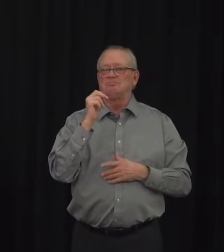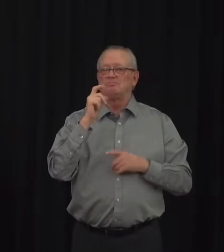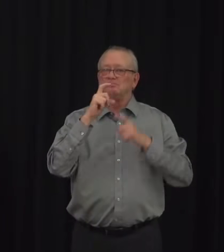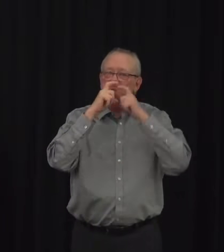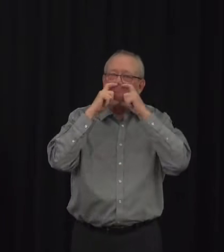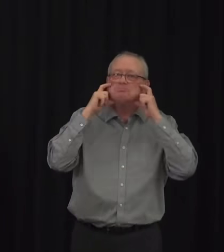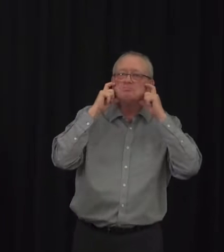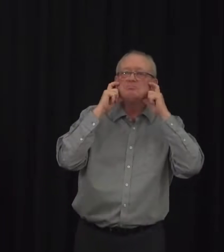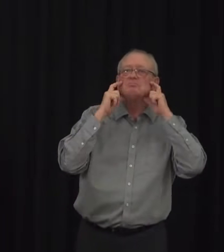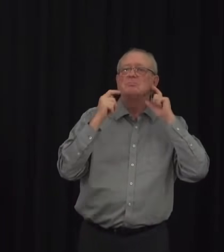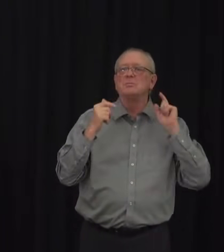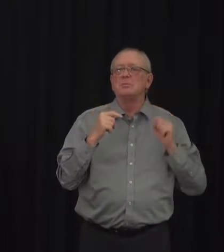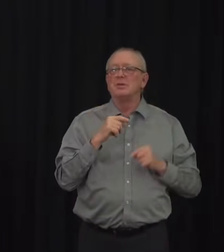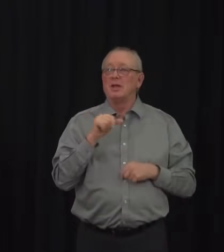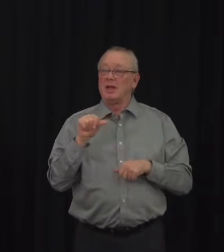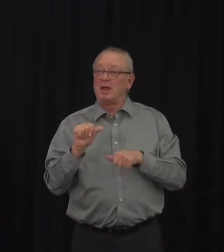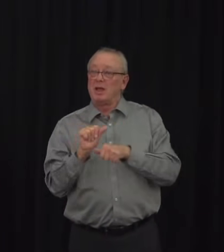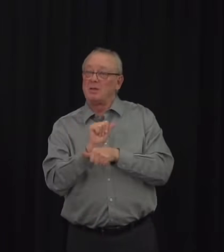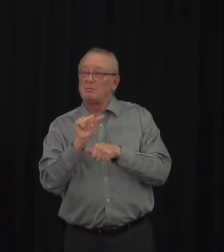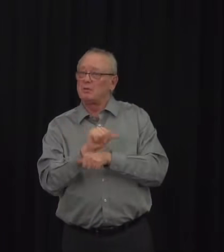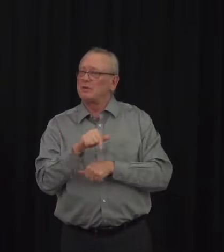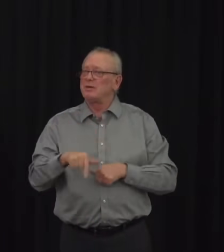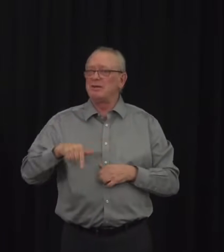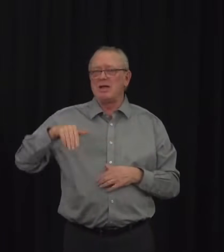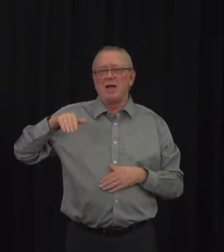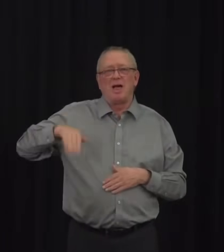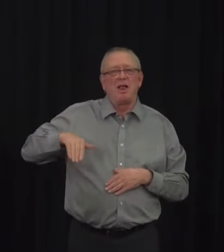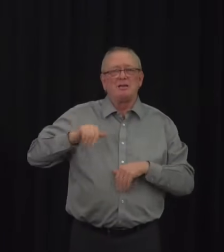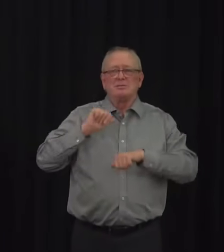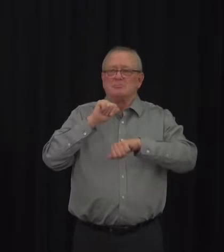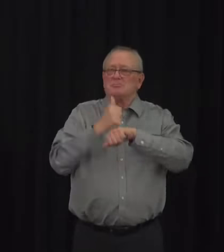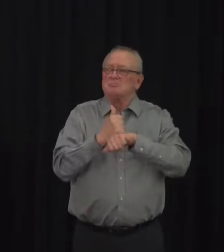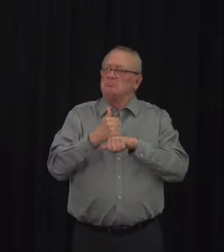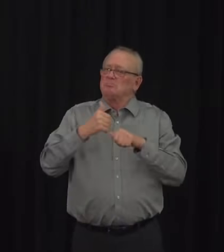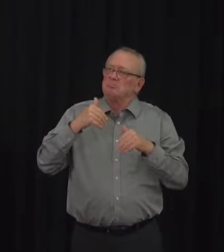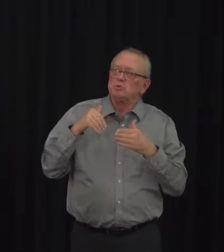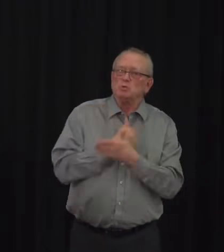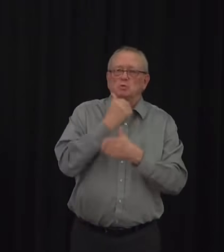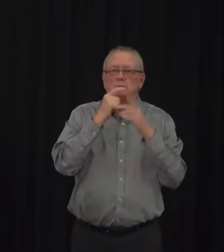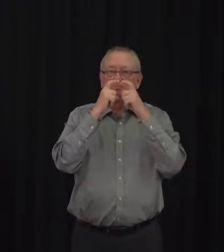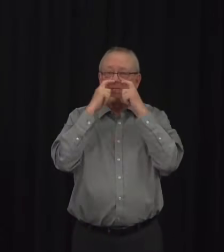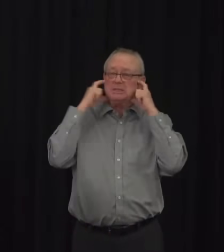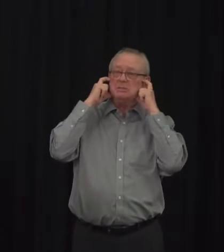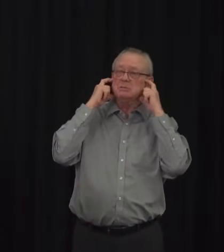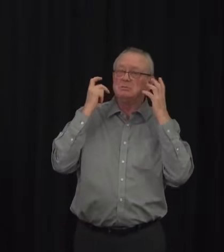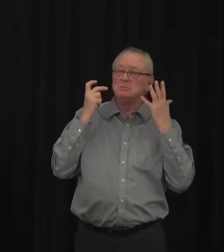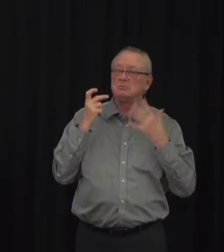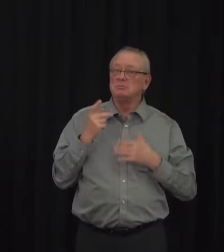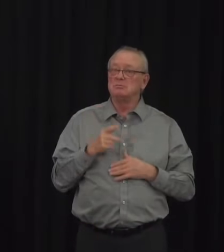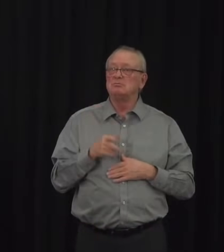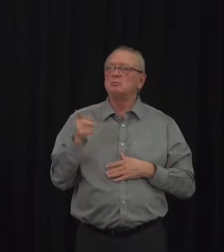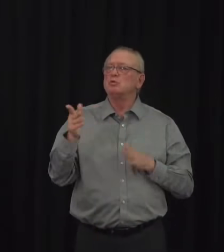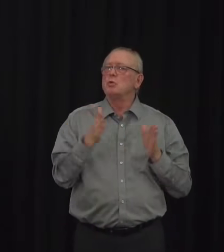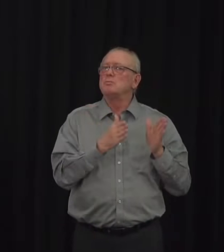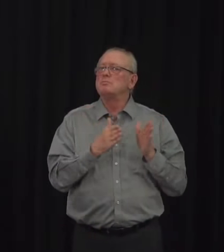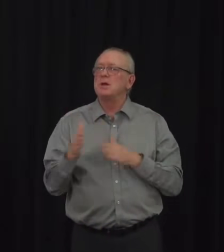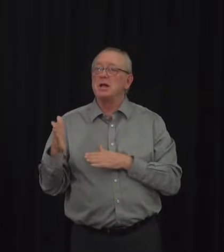only province that has yet to introduce this. Are there any plans on bringing a mask mandate to Alberta?